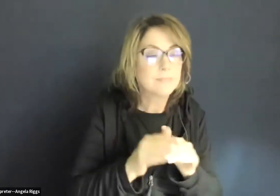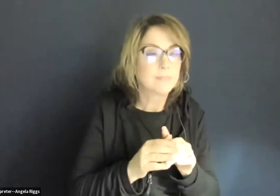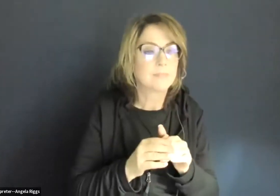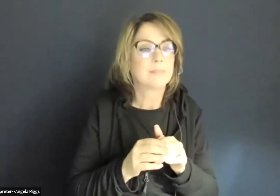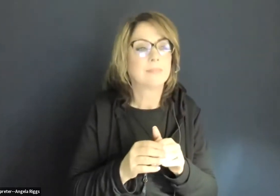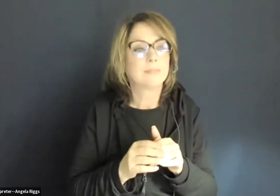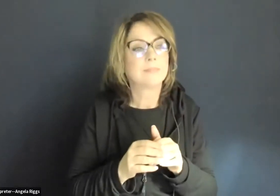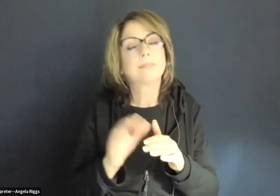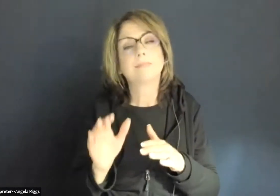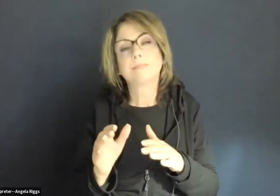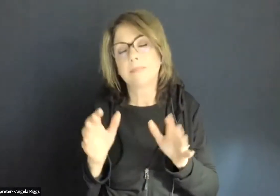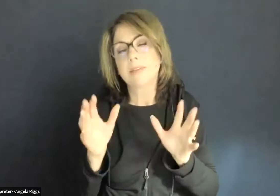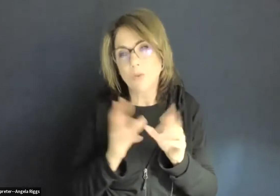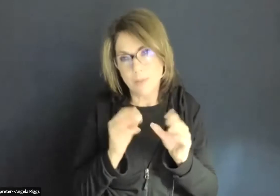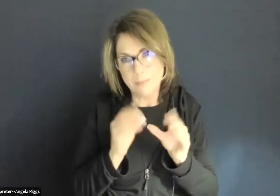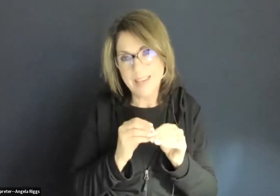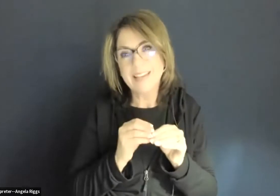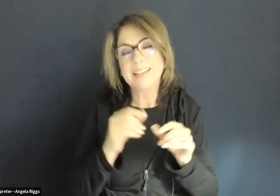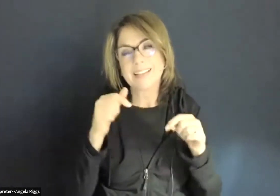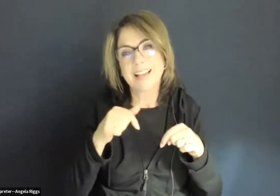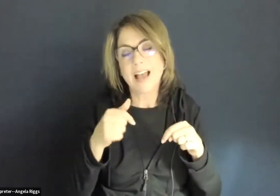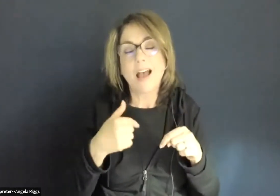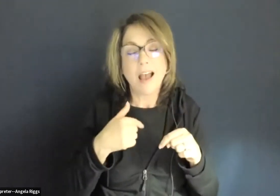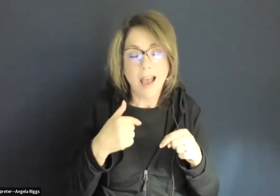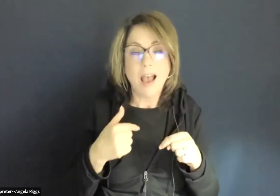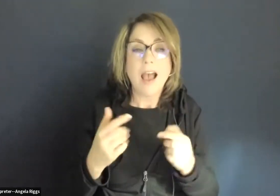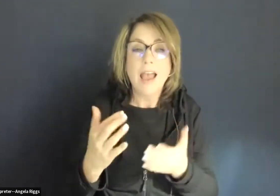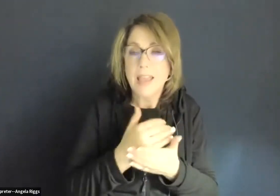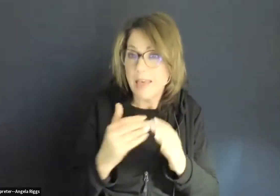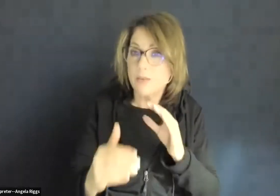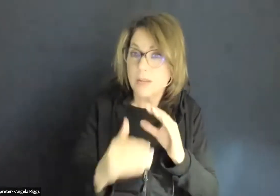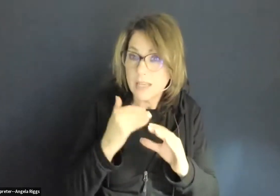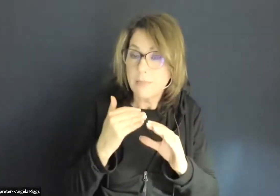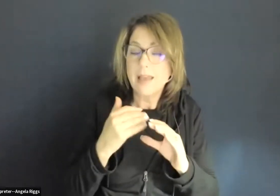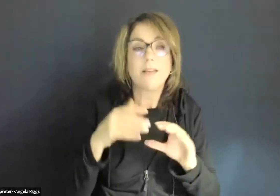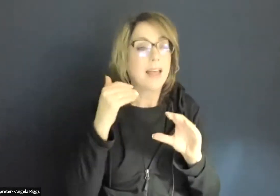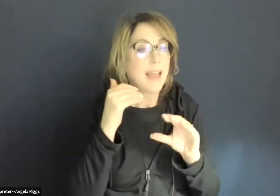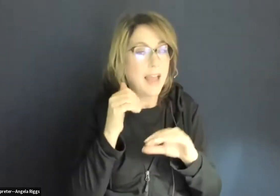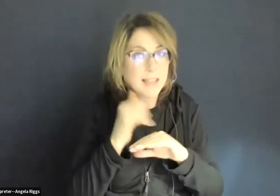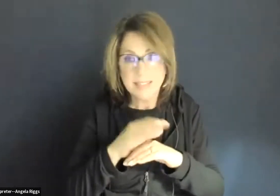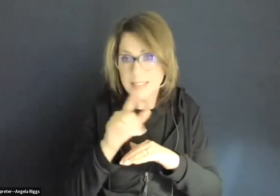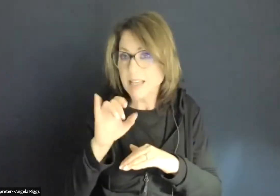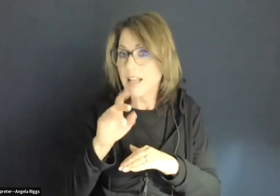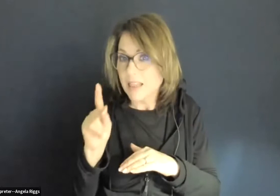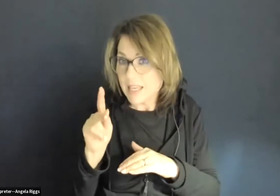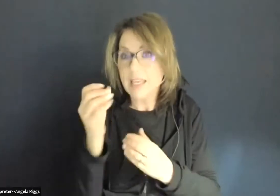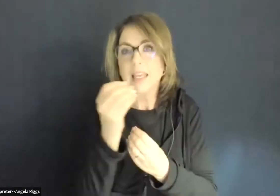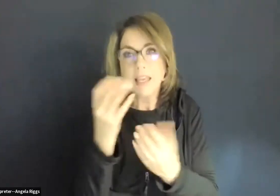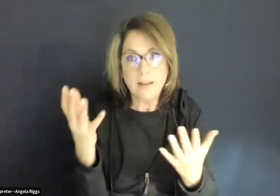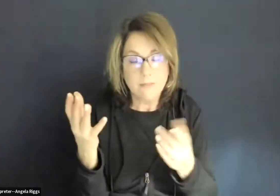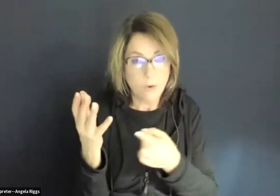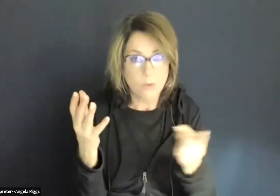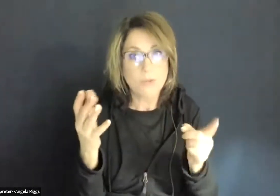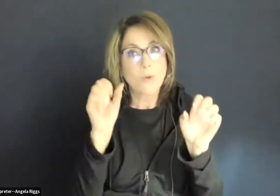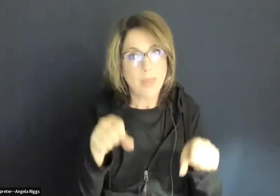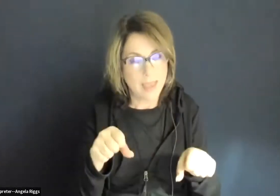meetings, I tend to get their email and send them back links and information so that they can